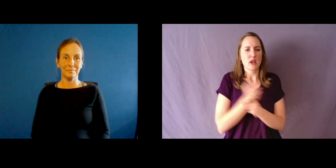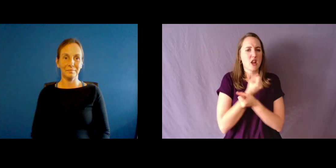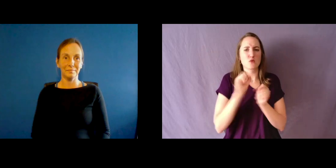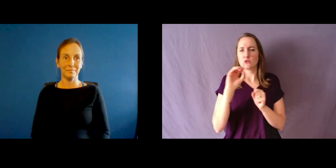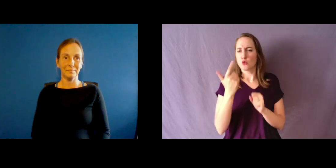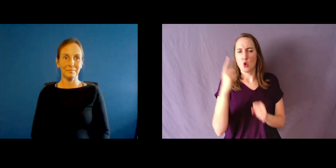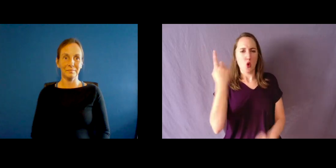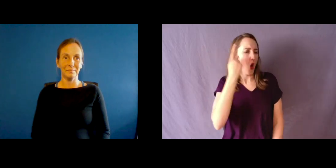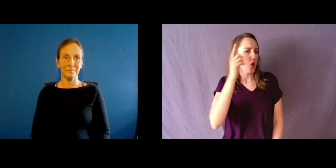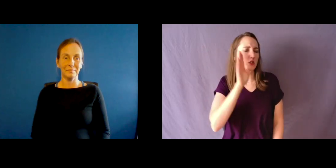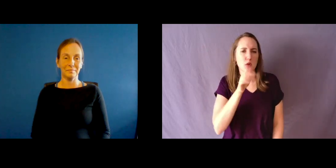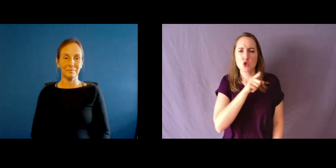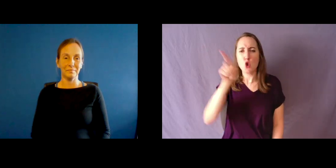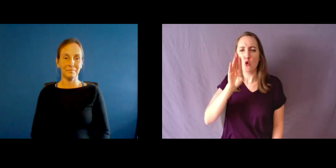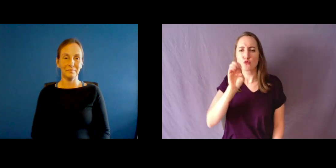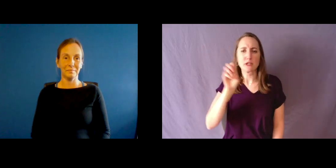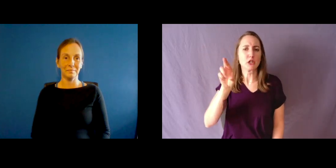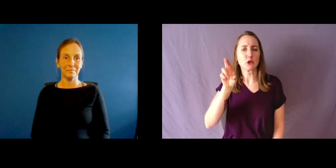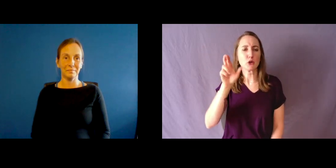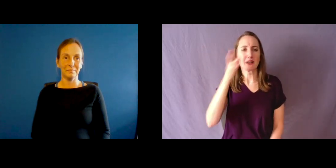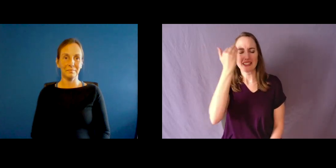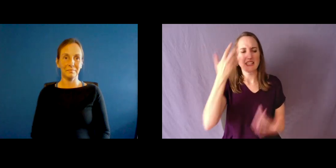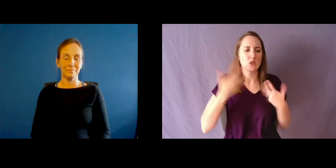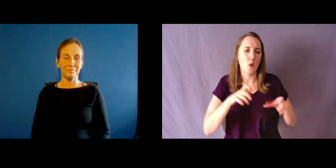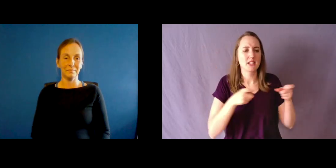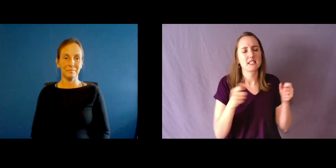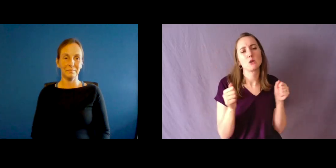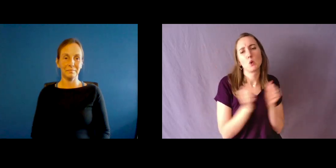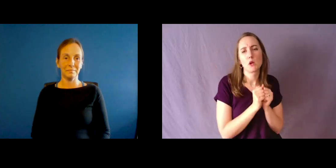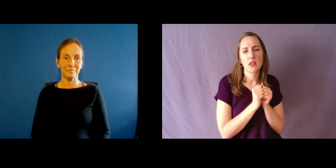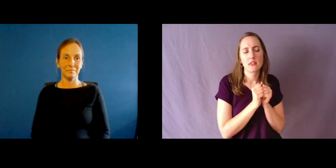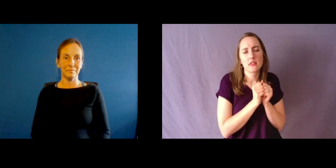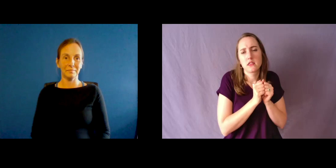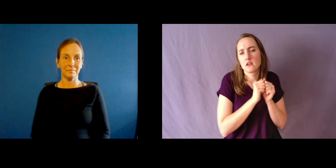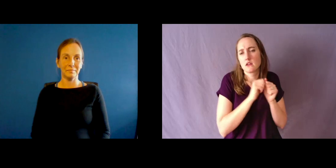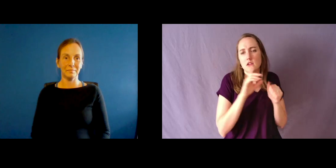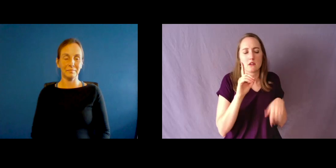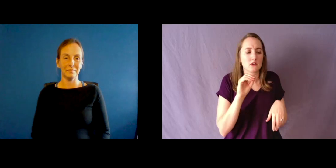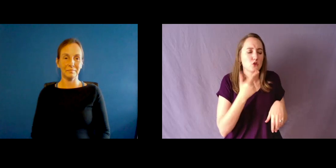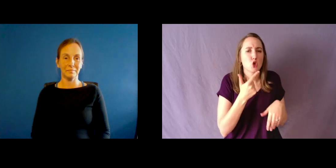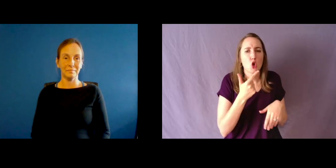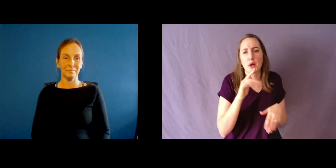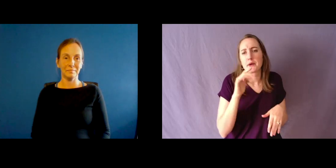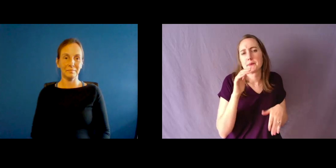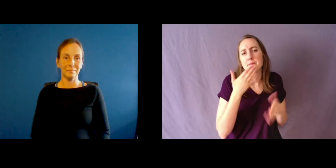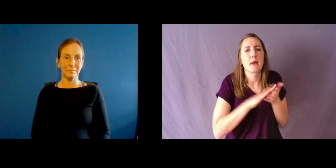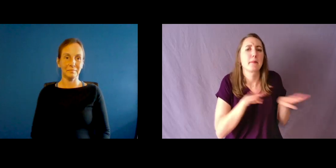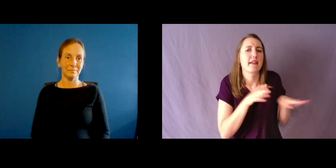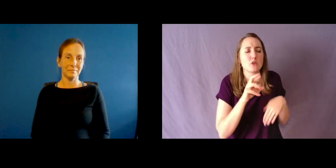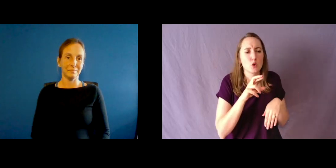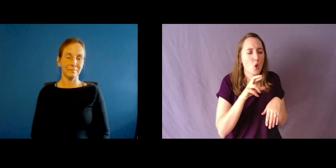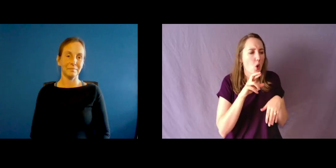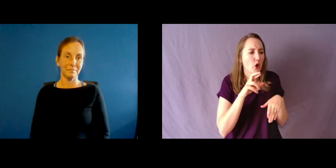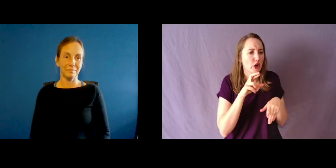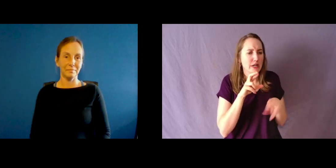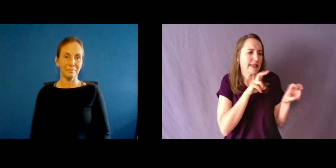dog. I will always, go to a breeder, because I don't want to deal with, a dog that misbehaves or issues or baggage